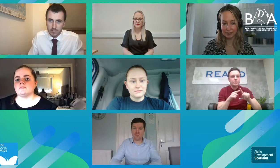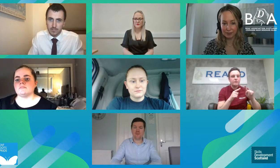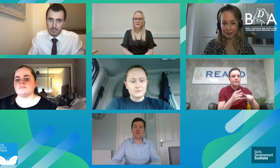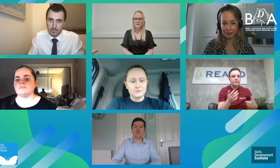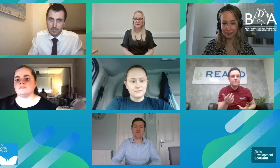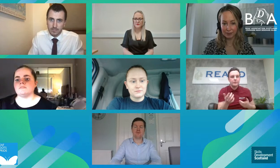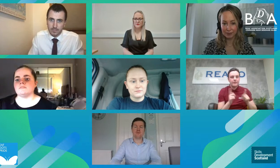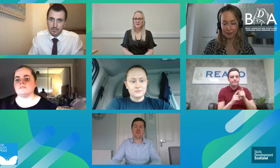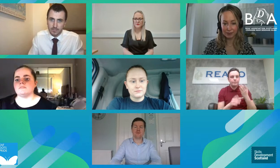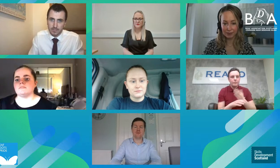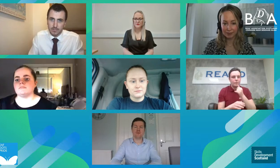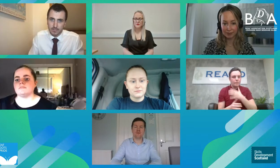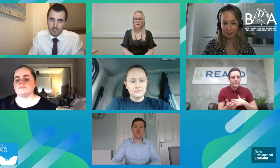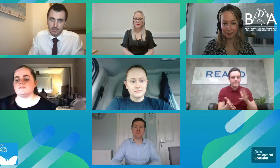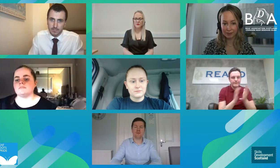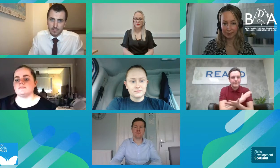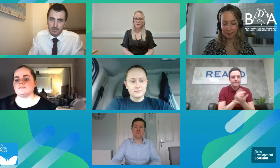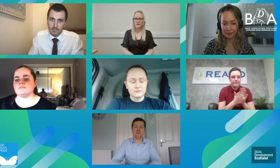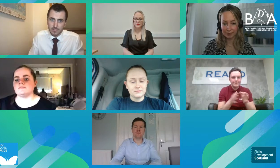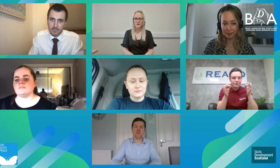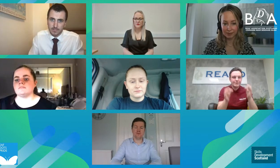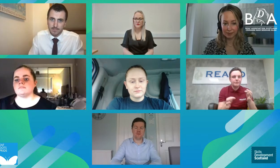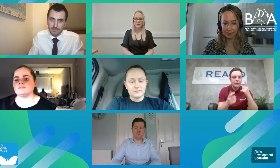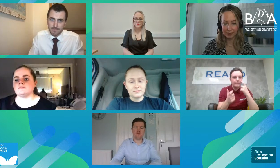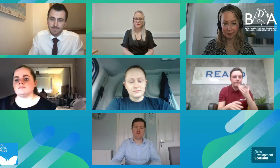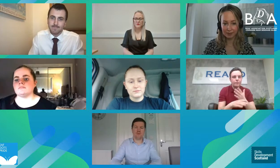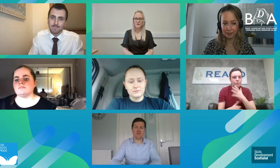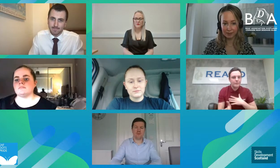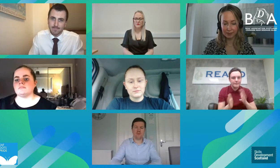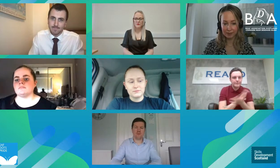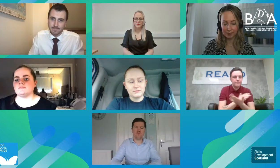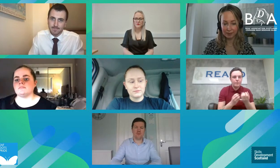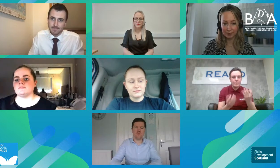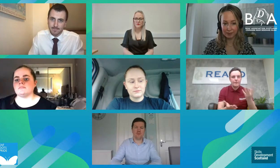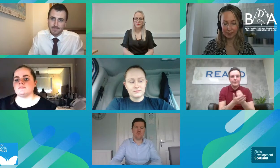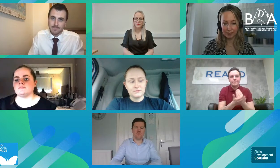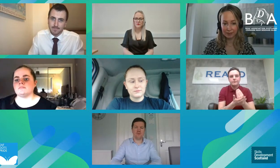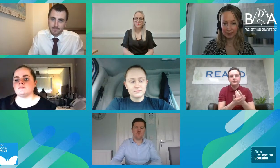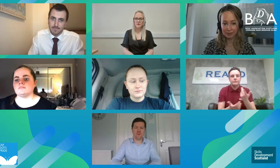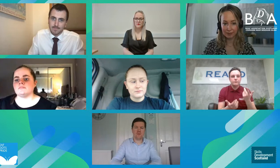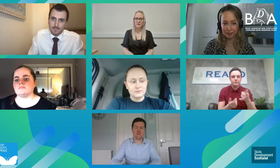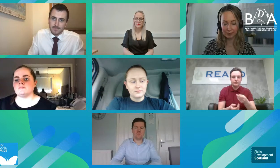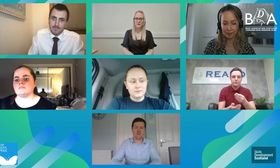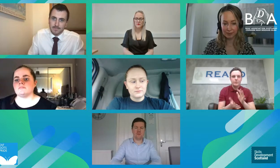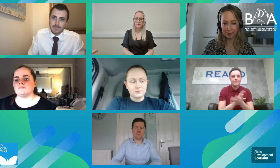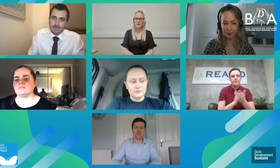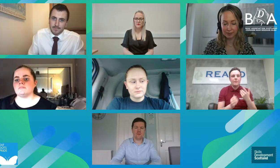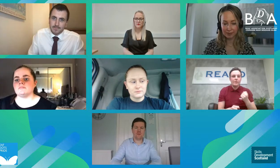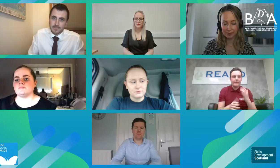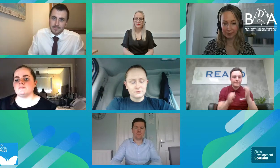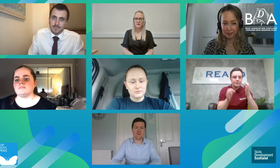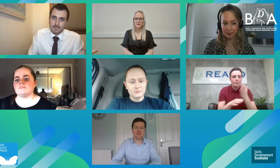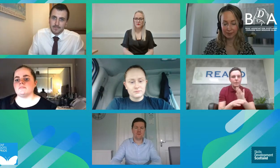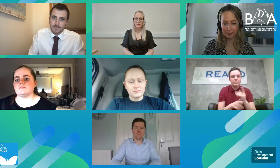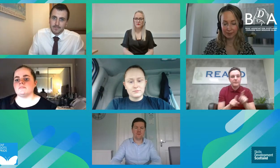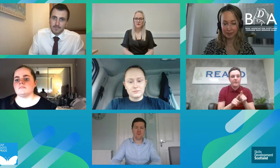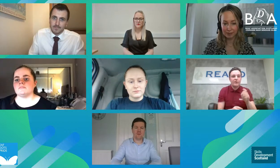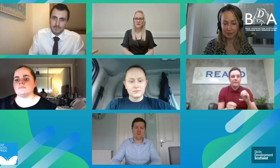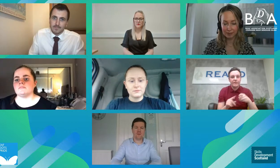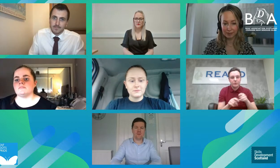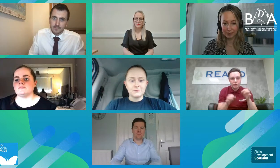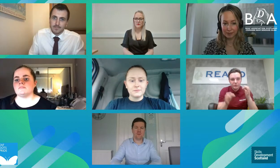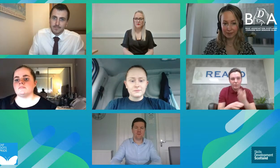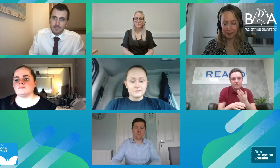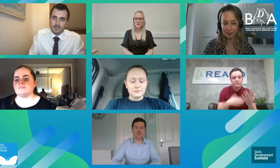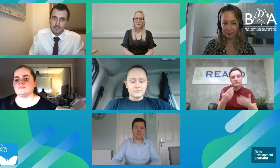furniture and equipment, we could be providing that to domestic or to wholesale. So we have quality standards that we have to make sure are adhered to,